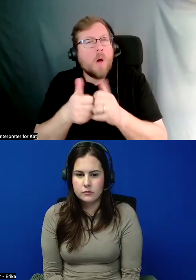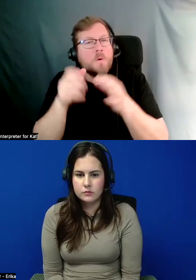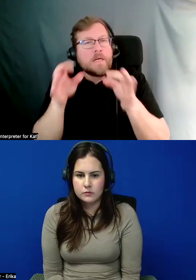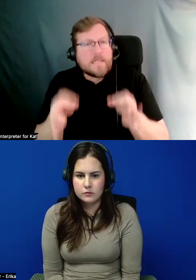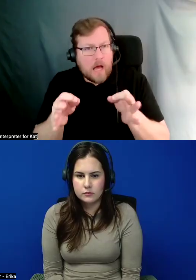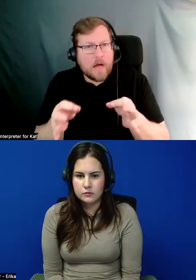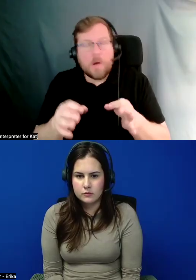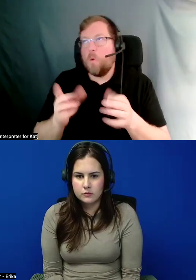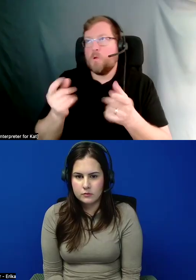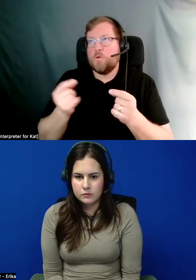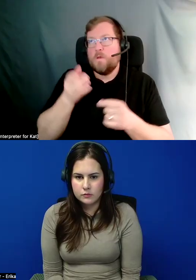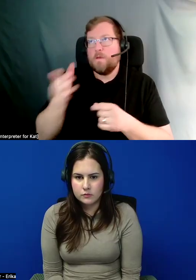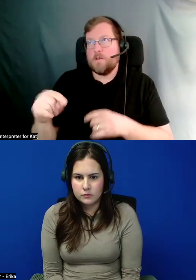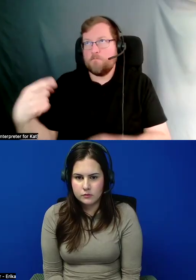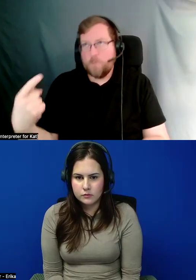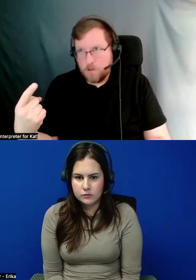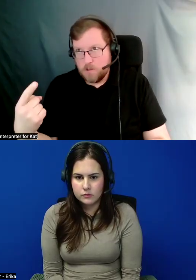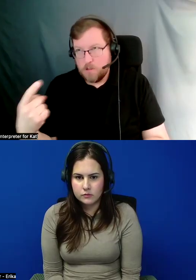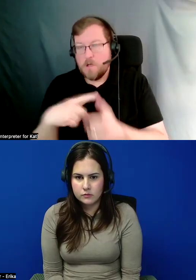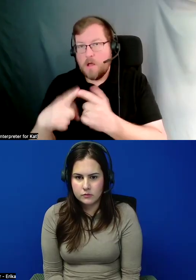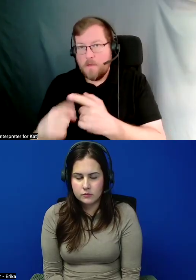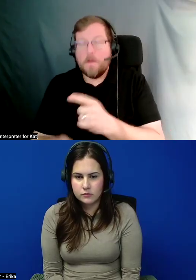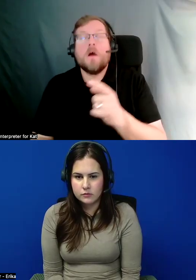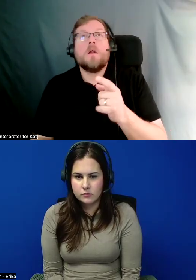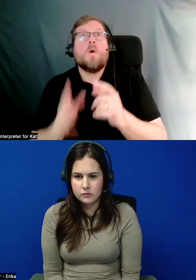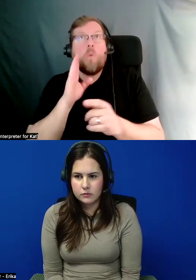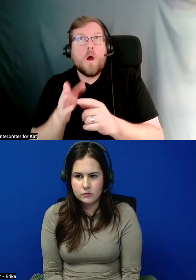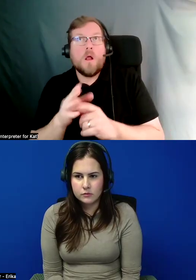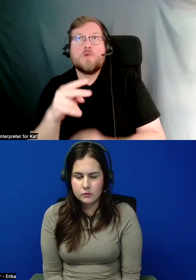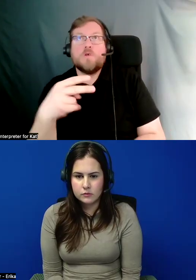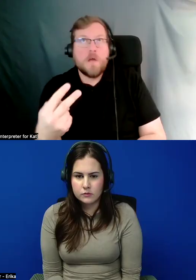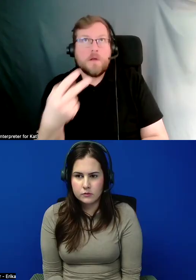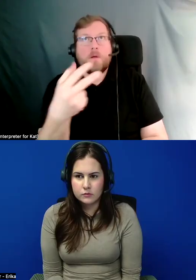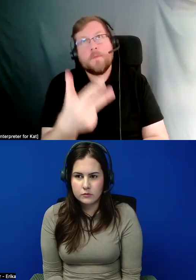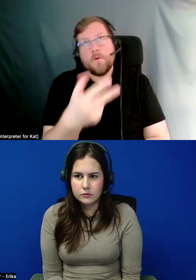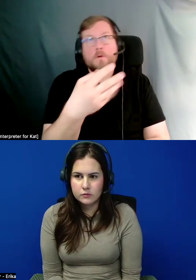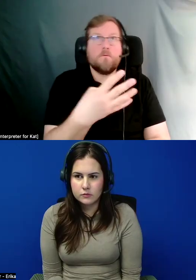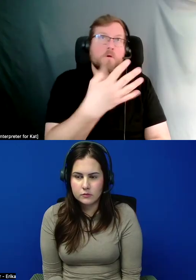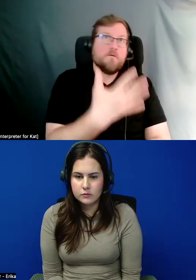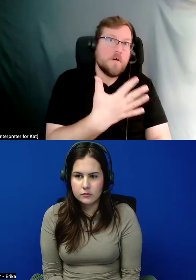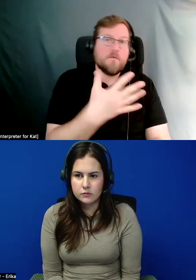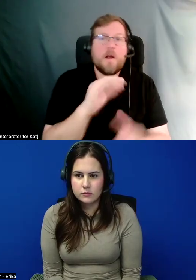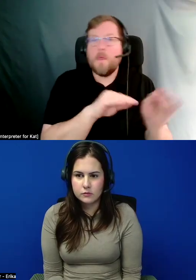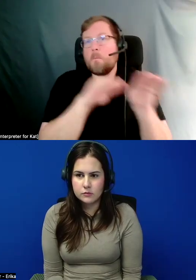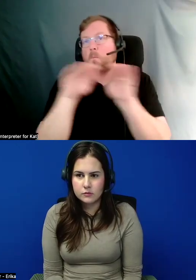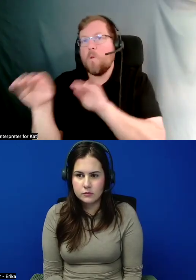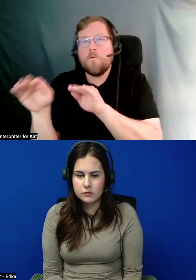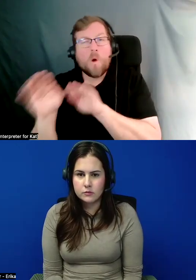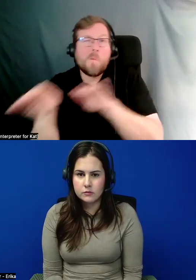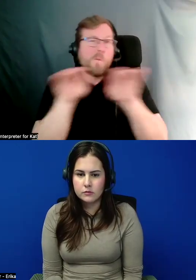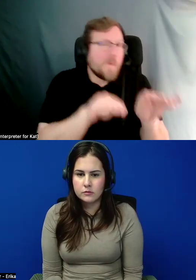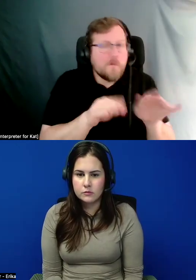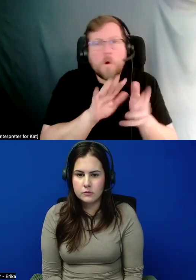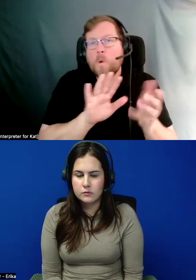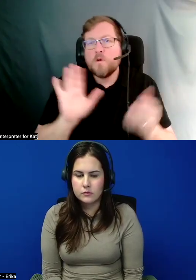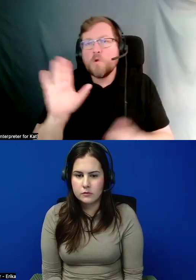this first and then we're gonna work our way down the river or up the river? So what was the whole vision of